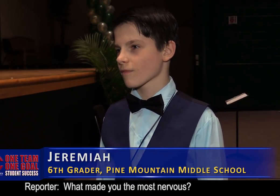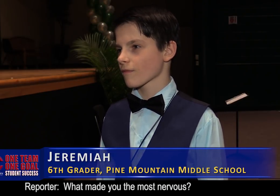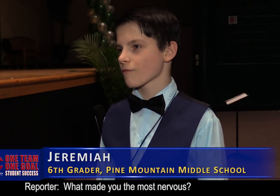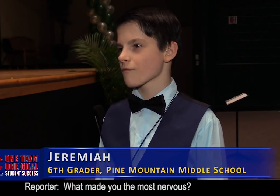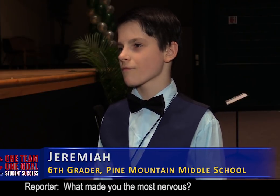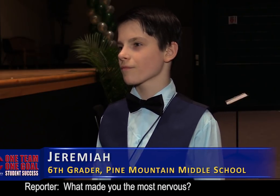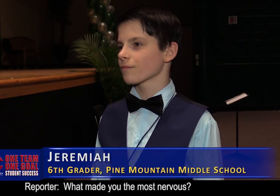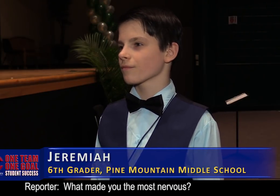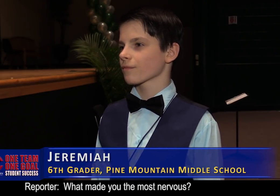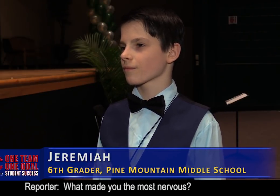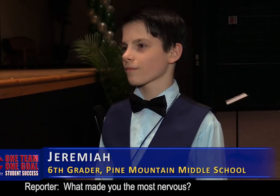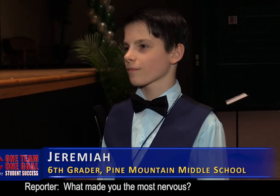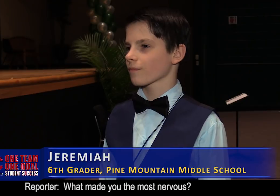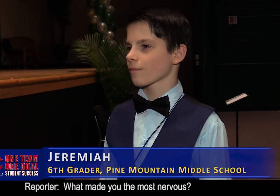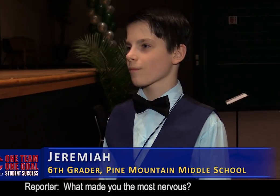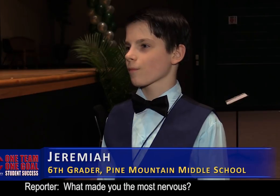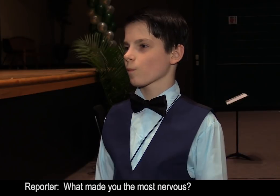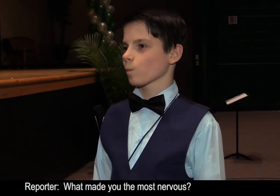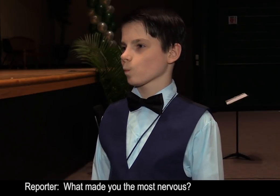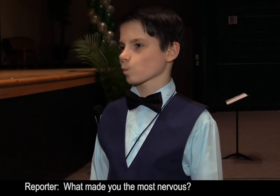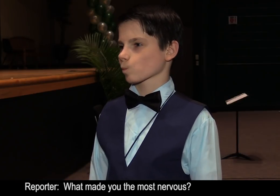What made you the most nervous?